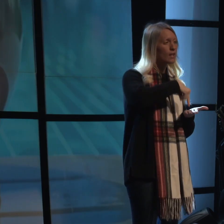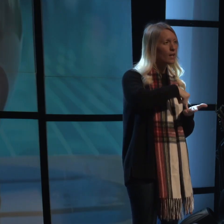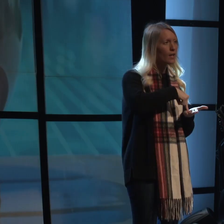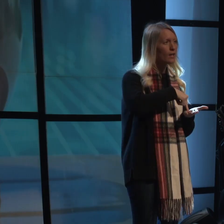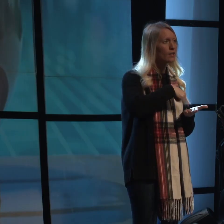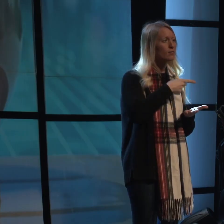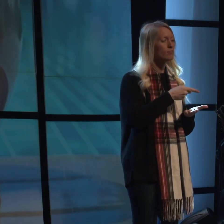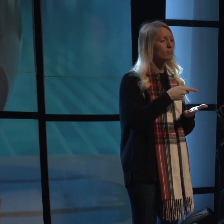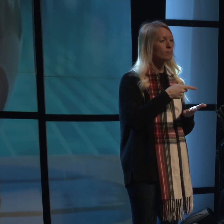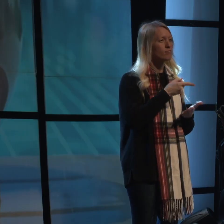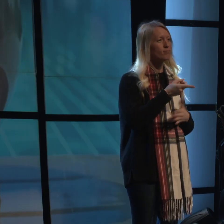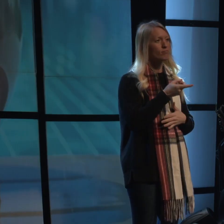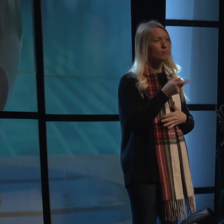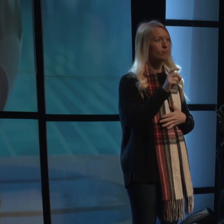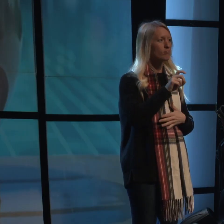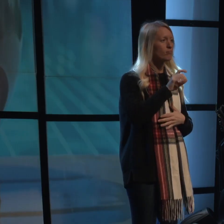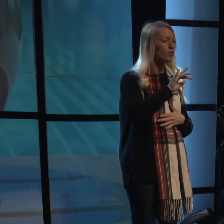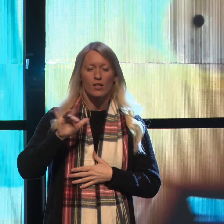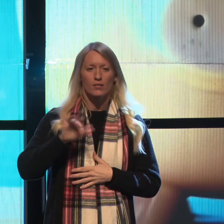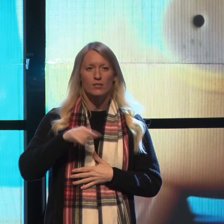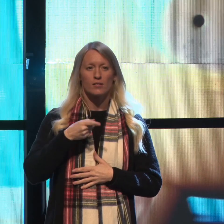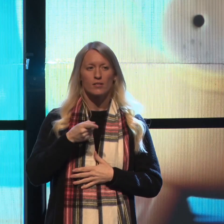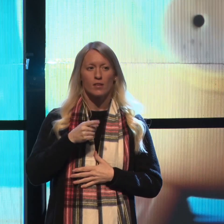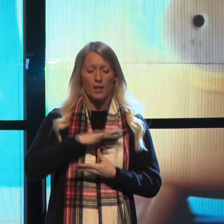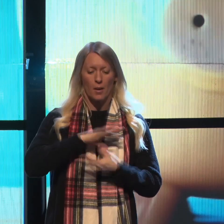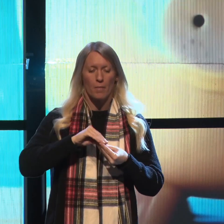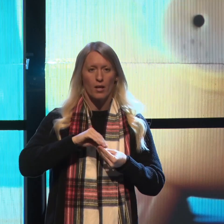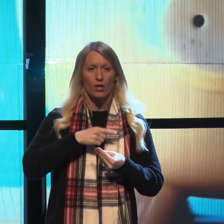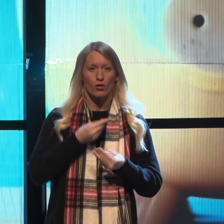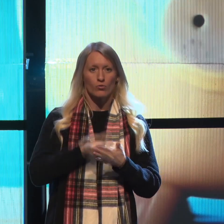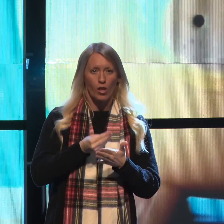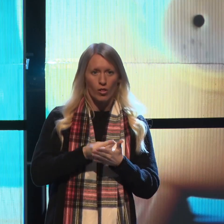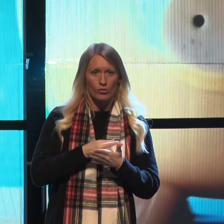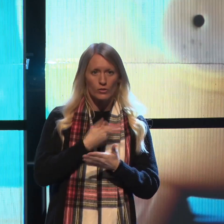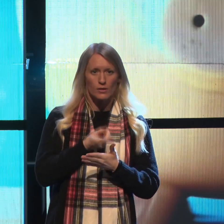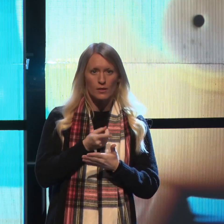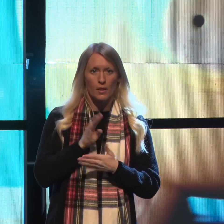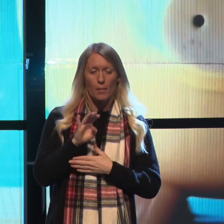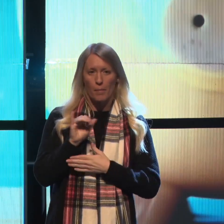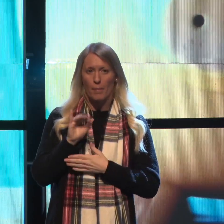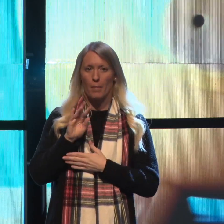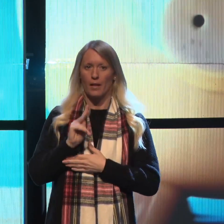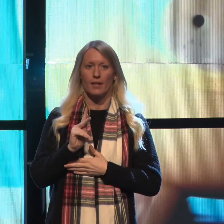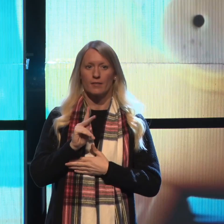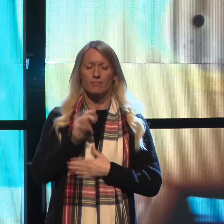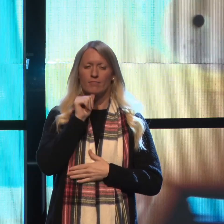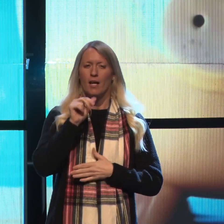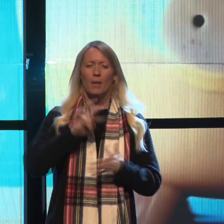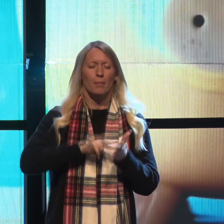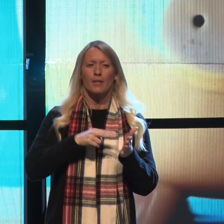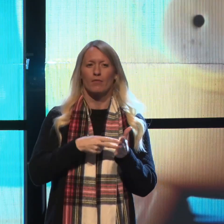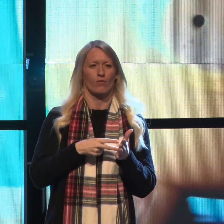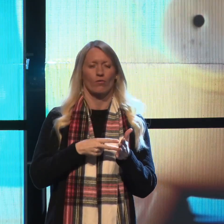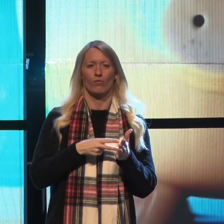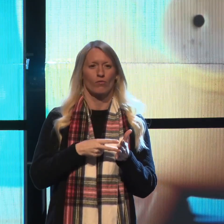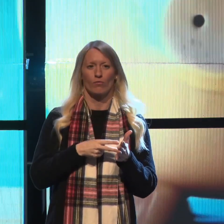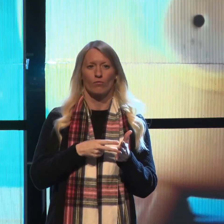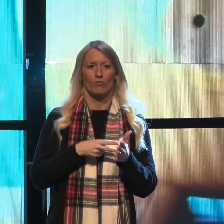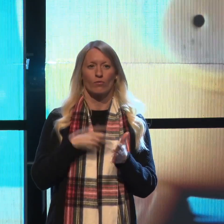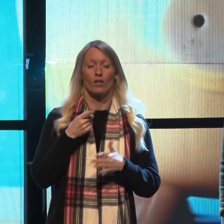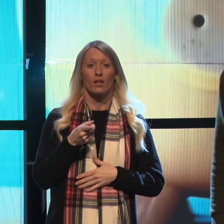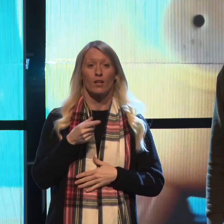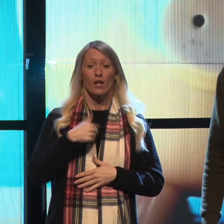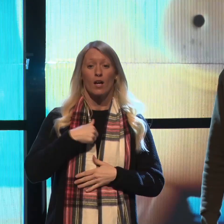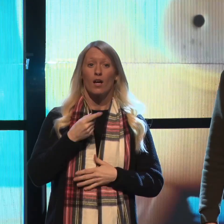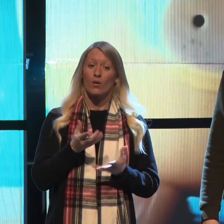want to have X amount of dollars in the bank. Those seem arbitrary and not meaningful. But my why is I don't want to have any debt because I want